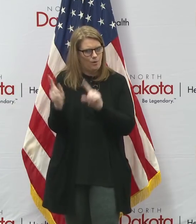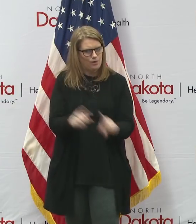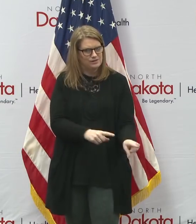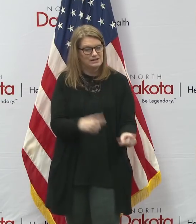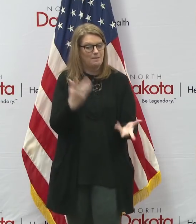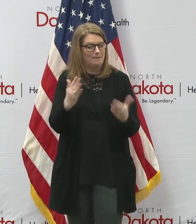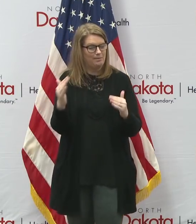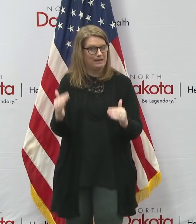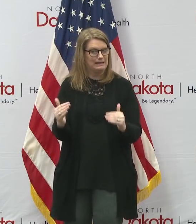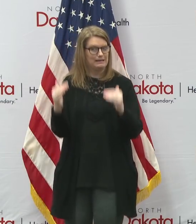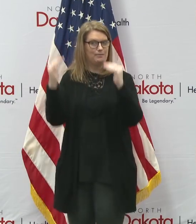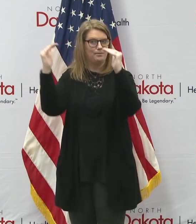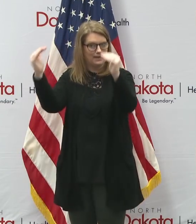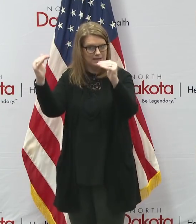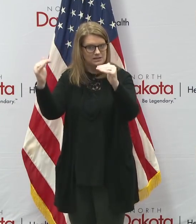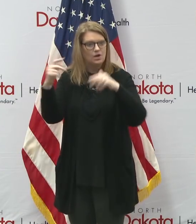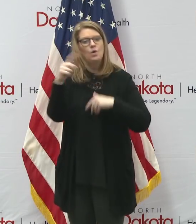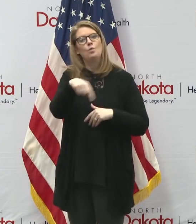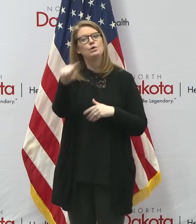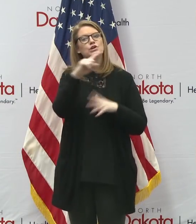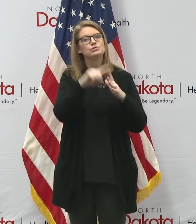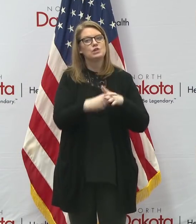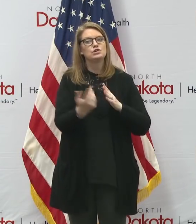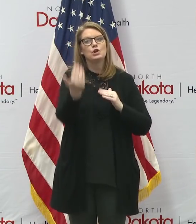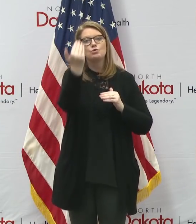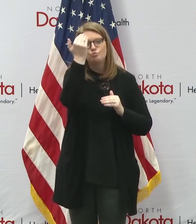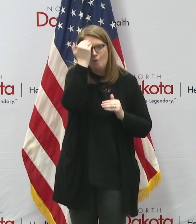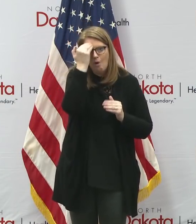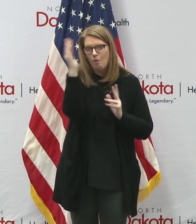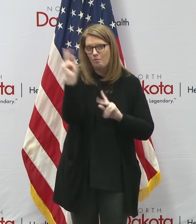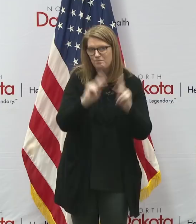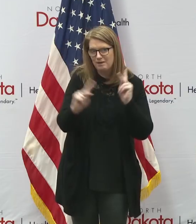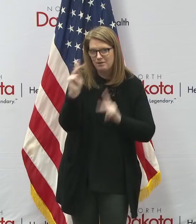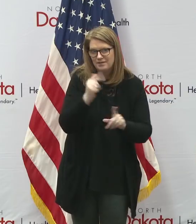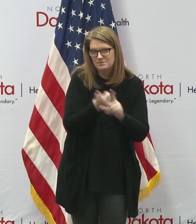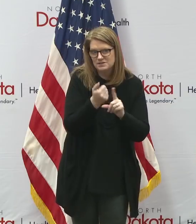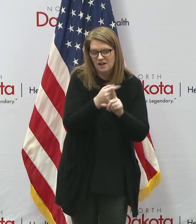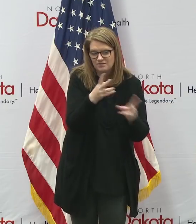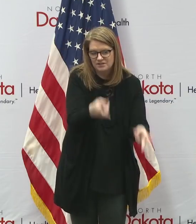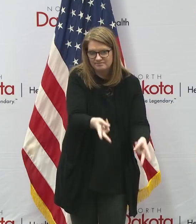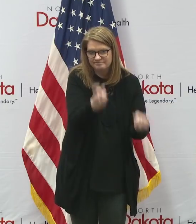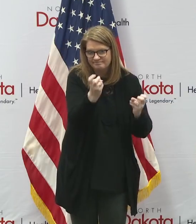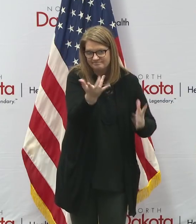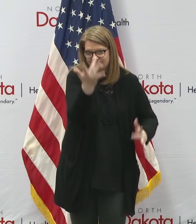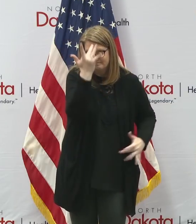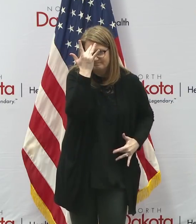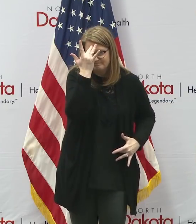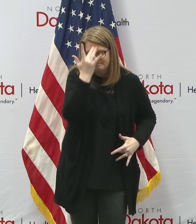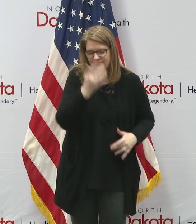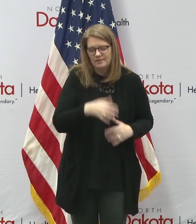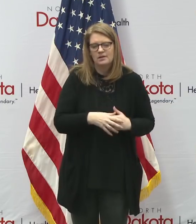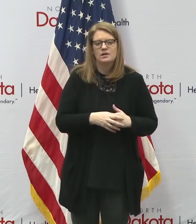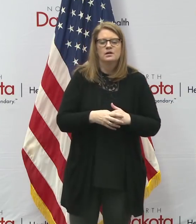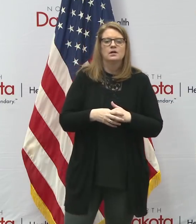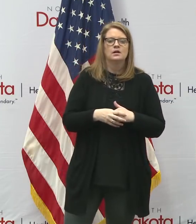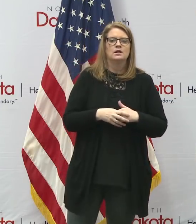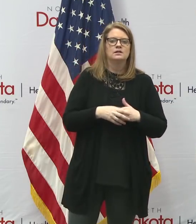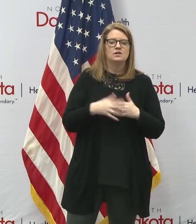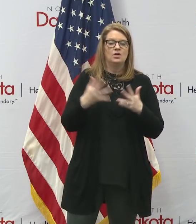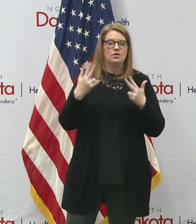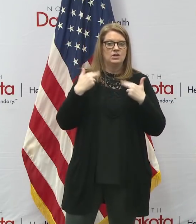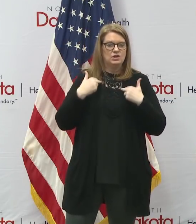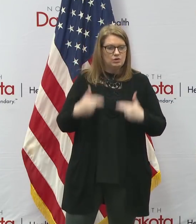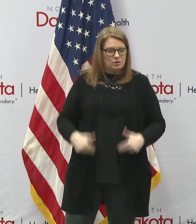time when people start to actually know somebody who has been affected by this. And so human